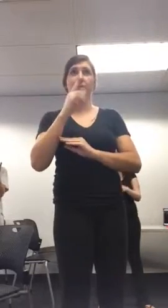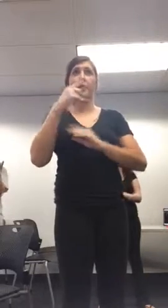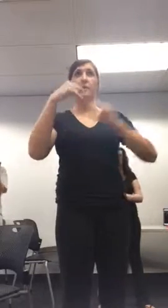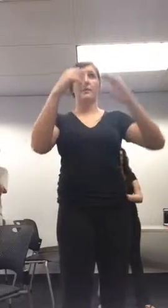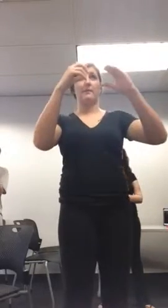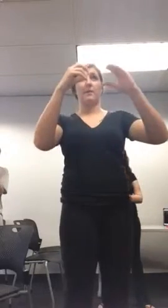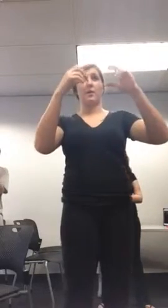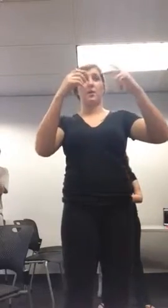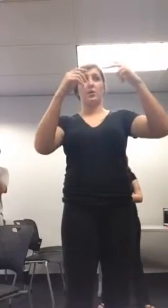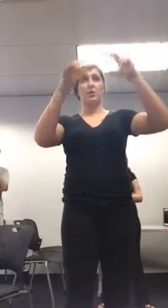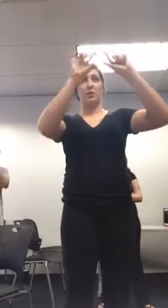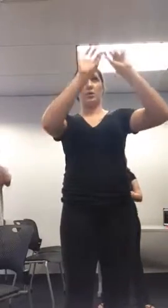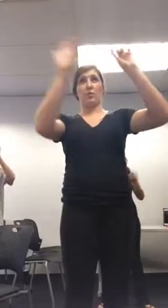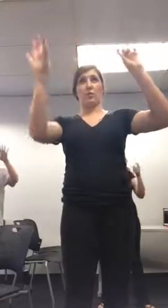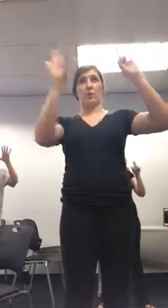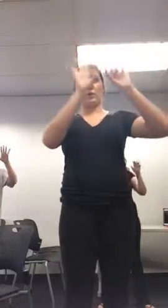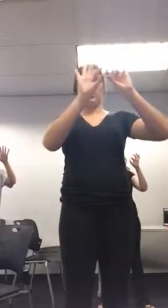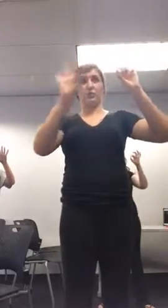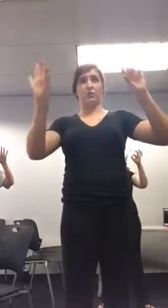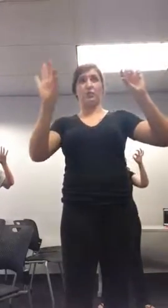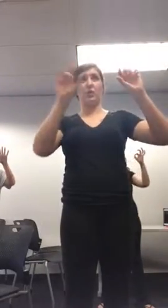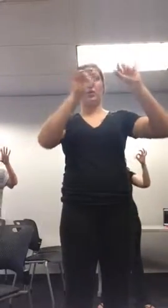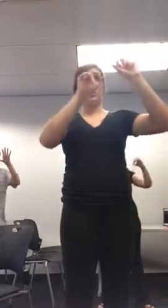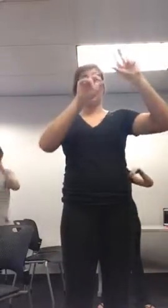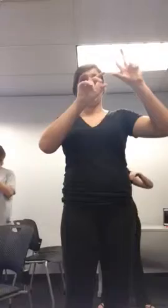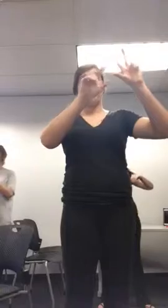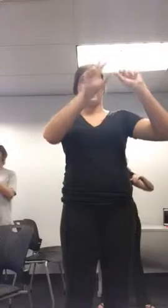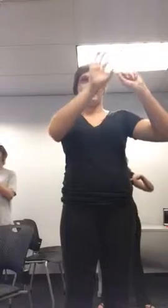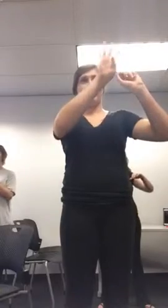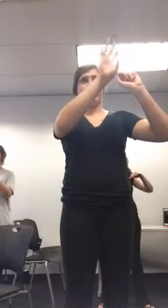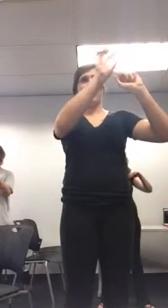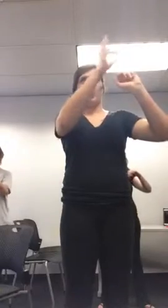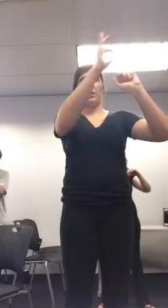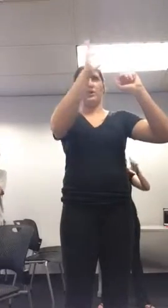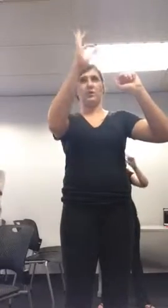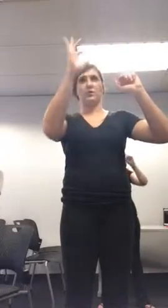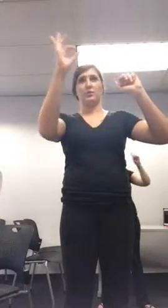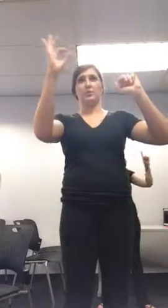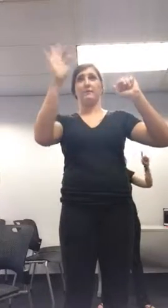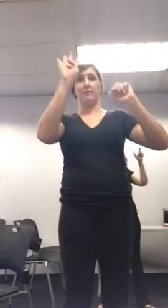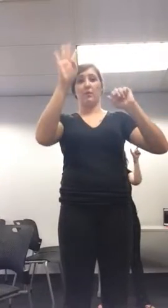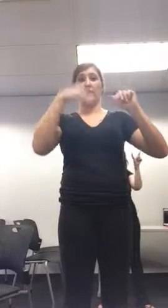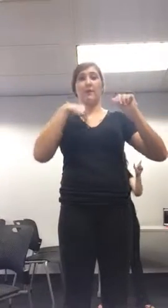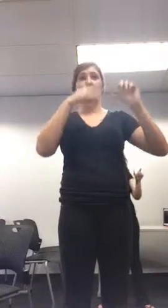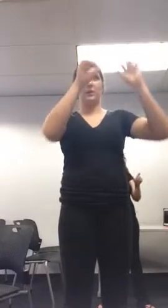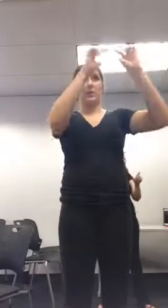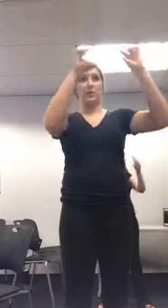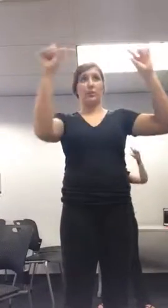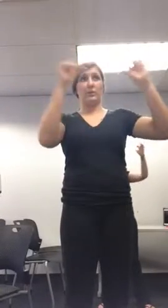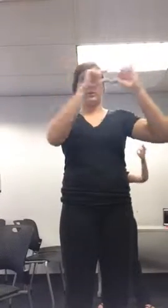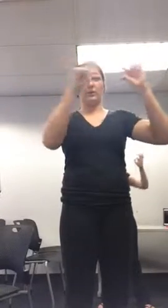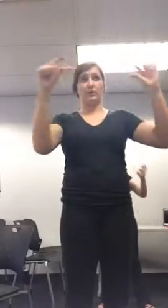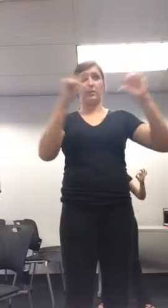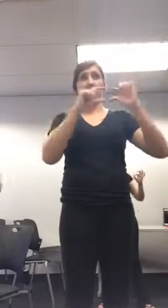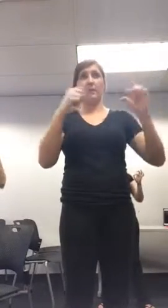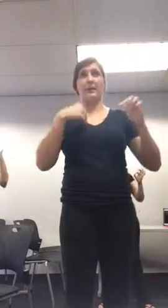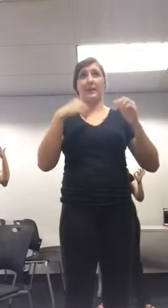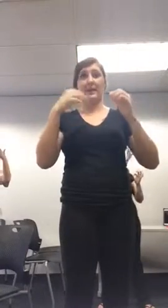4. That is, 3 times 4 is 12. Notice if you turn your head sideways, you might see 4 rows of